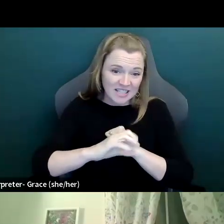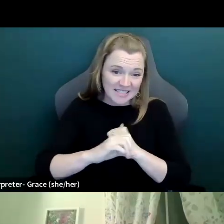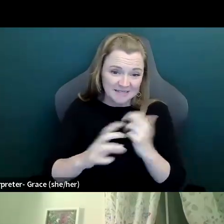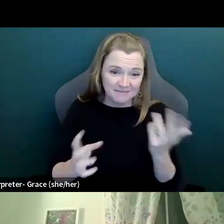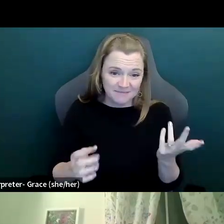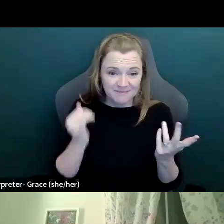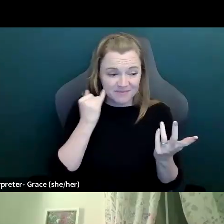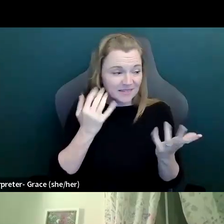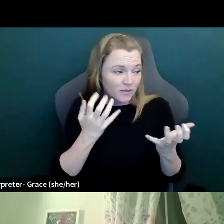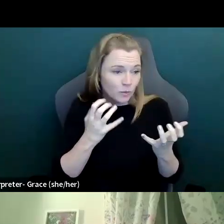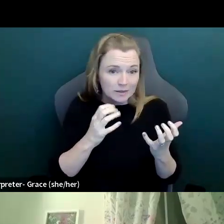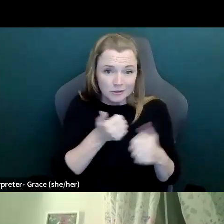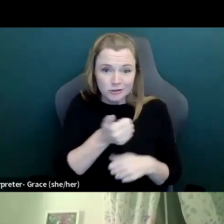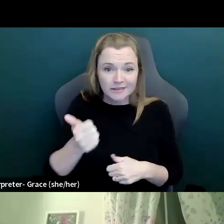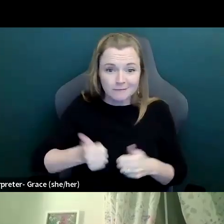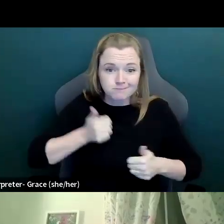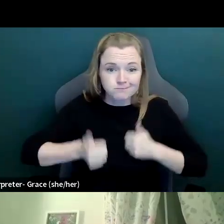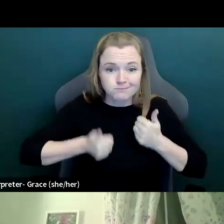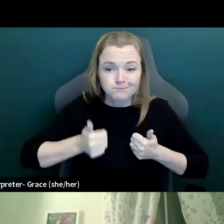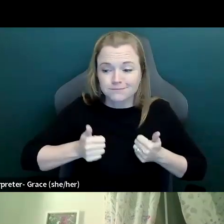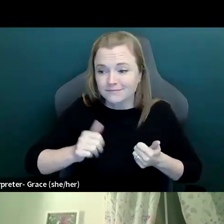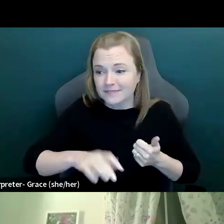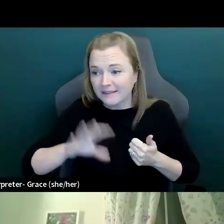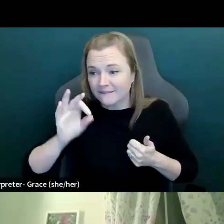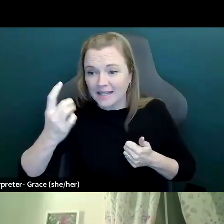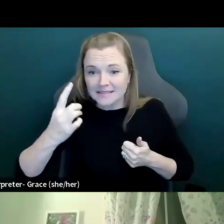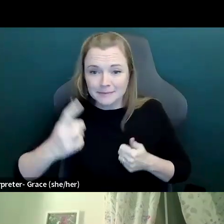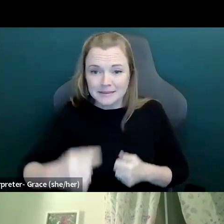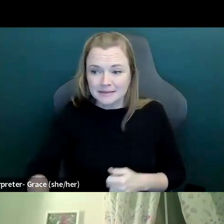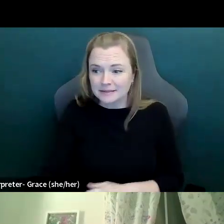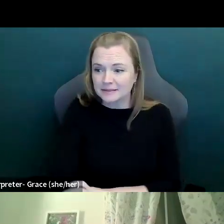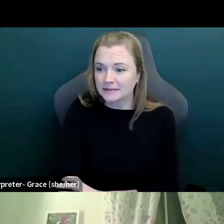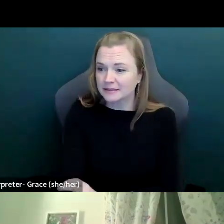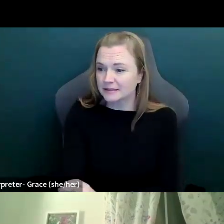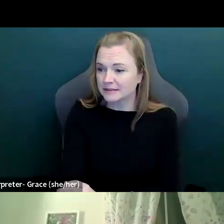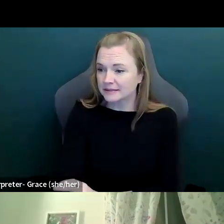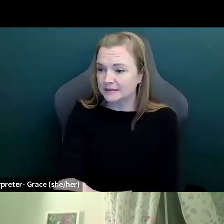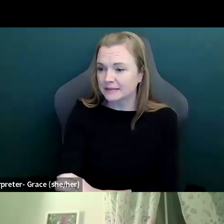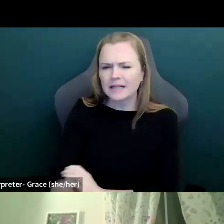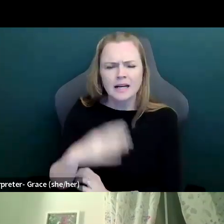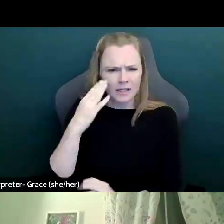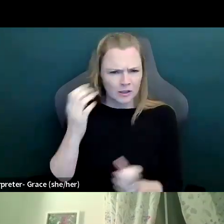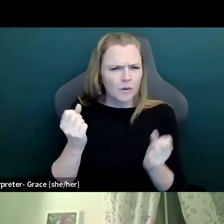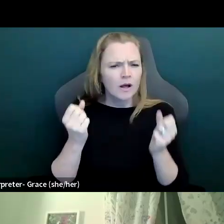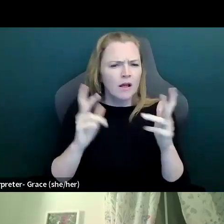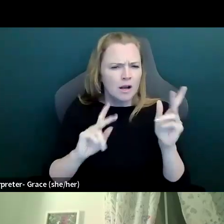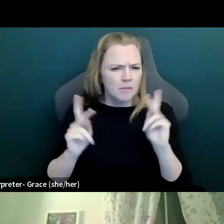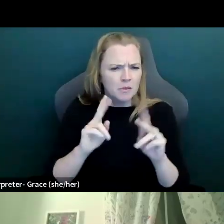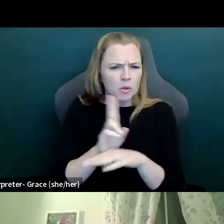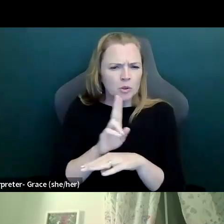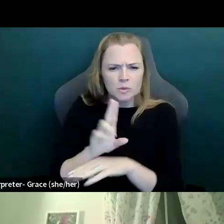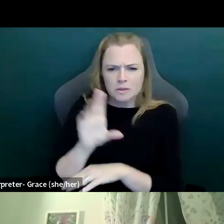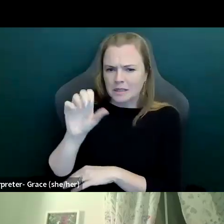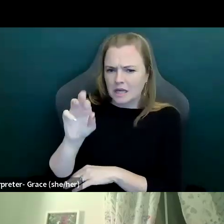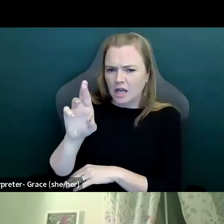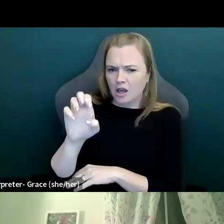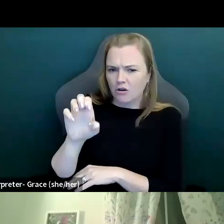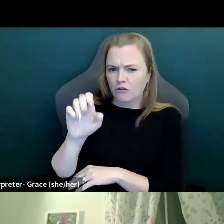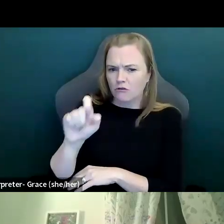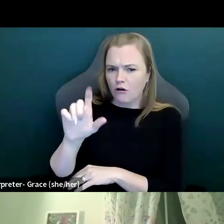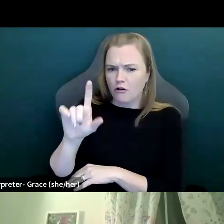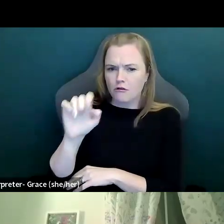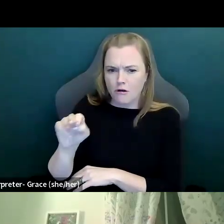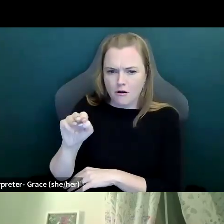out and try to find somebody, you know, like I know a lot of people use care.com. or other types of websites to try to